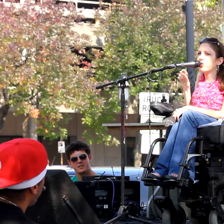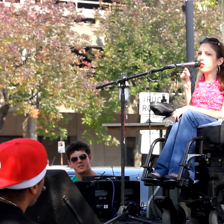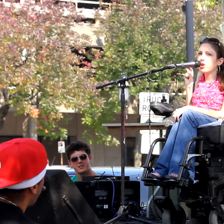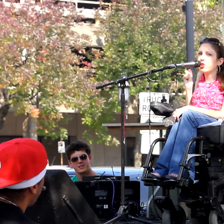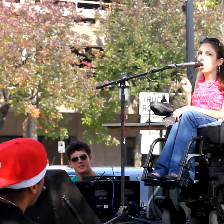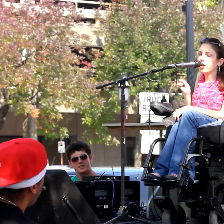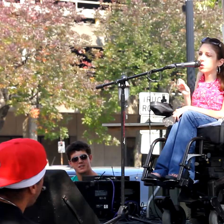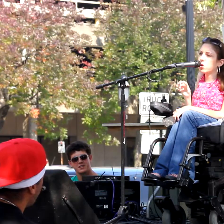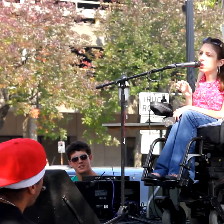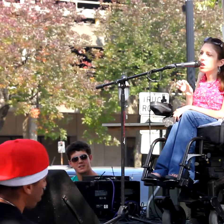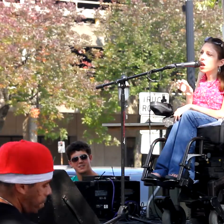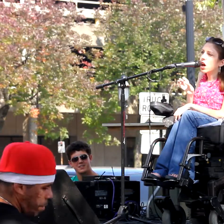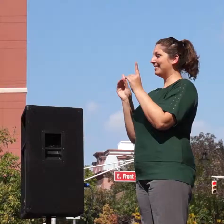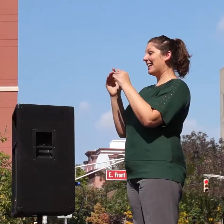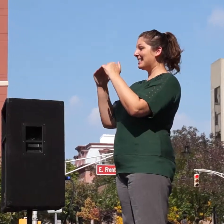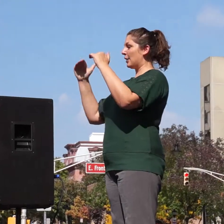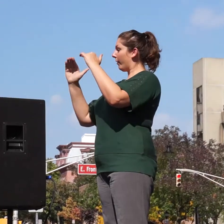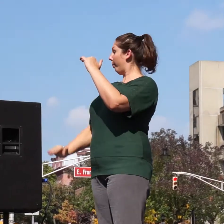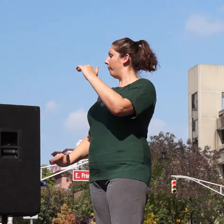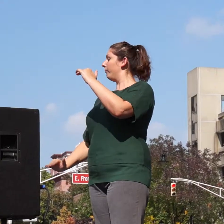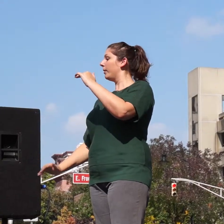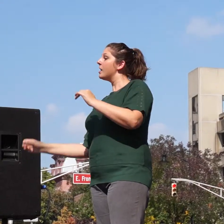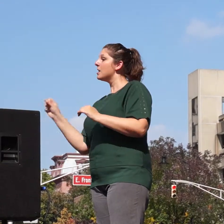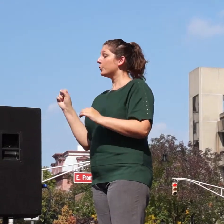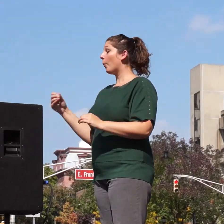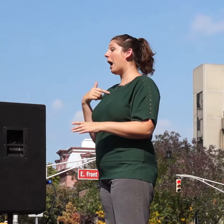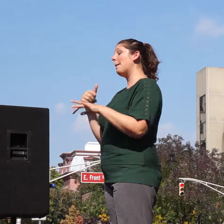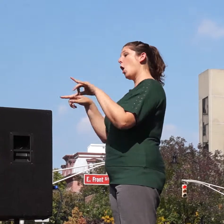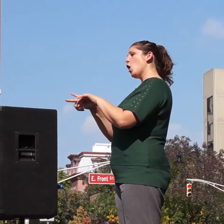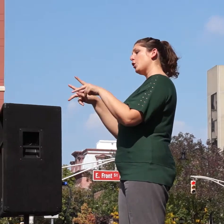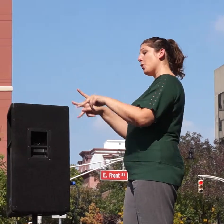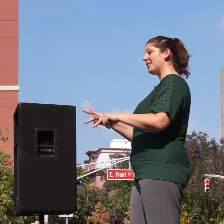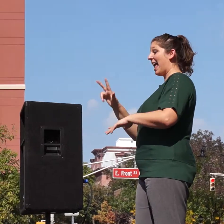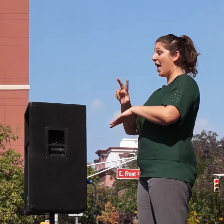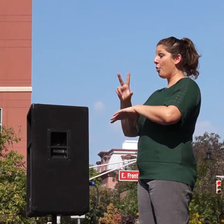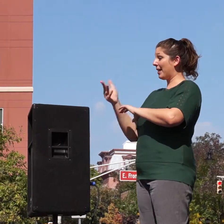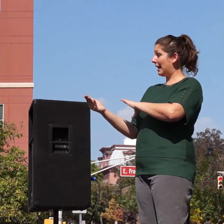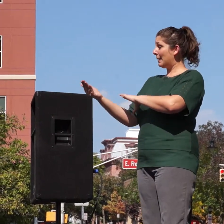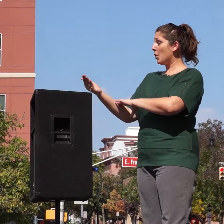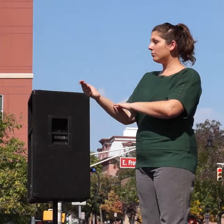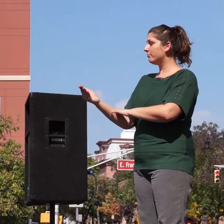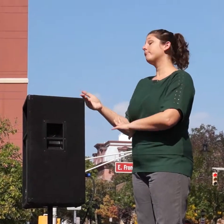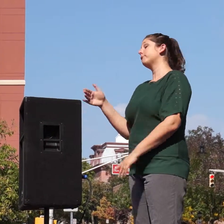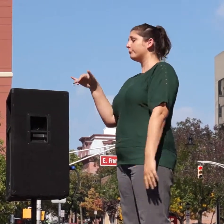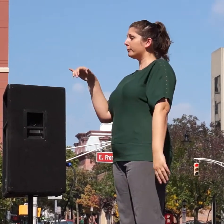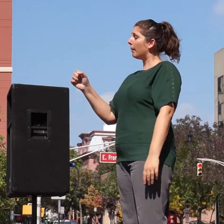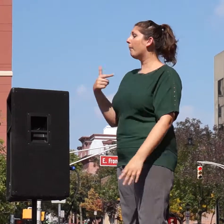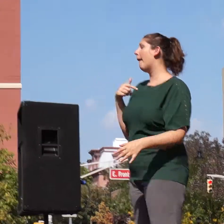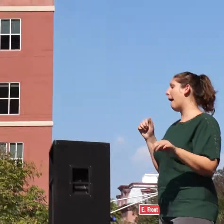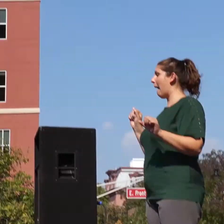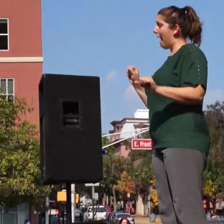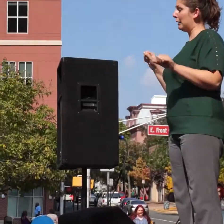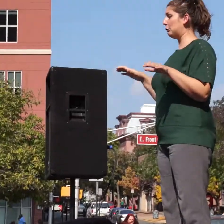dating standards have reached an all-time low. However, I'm also the person who at 3 a.m. uttered the phrase, yup, I can totally be